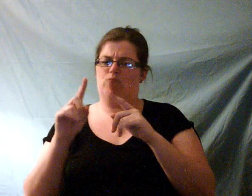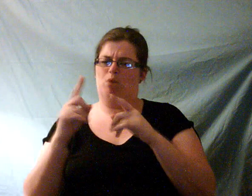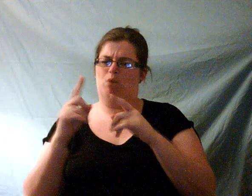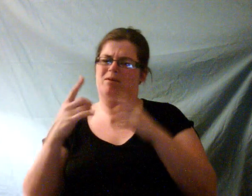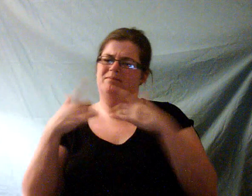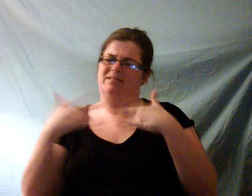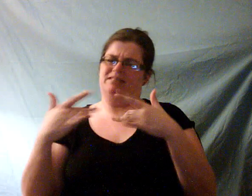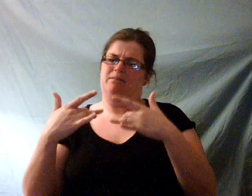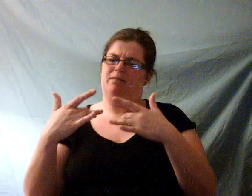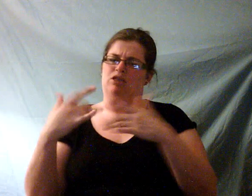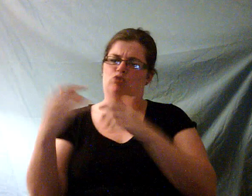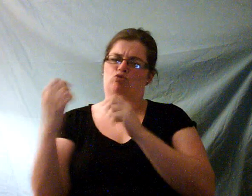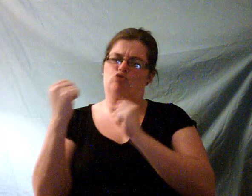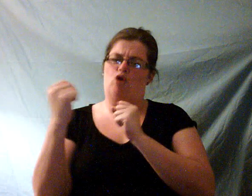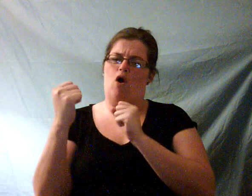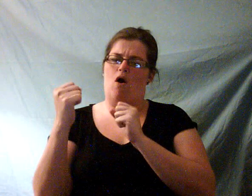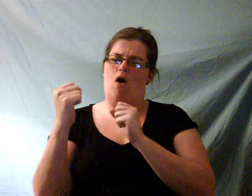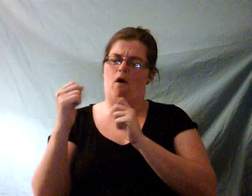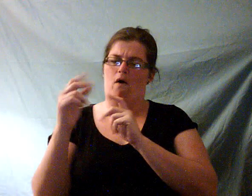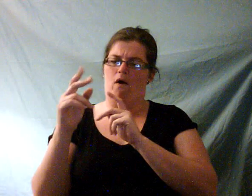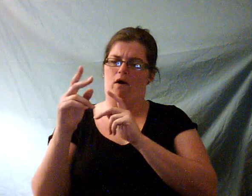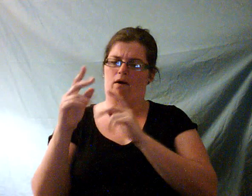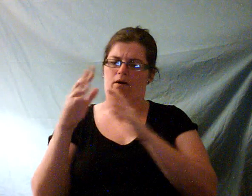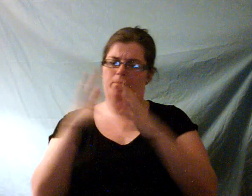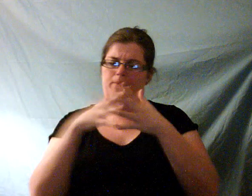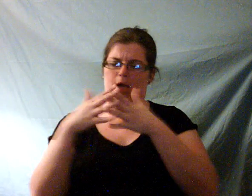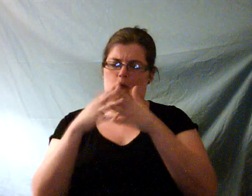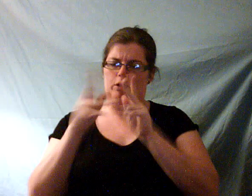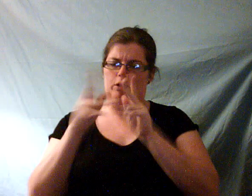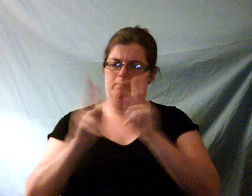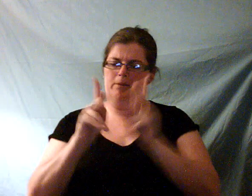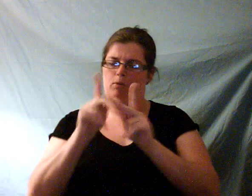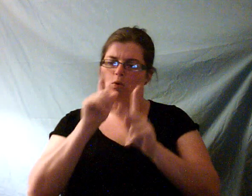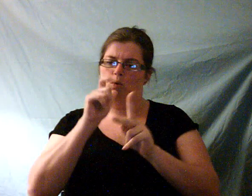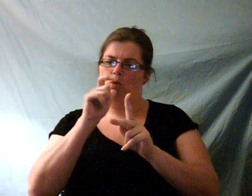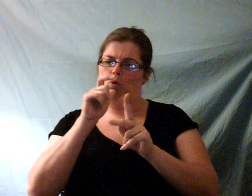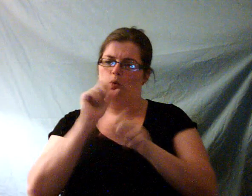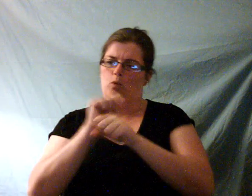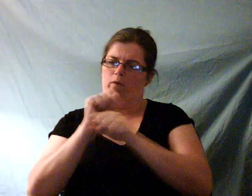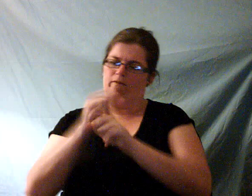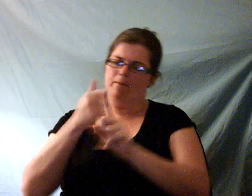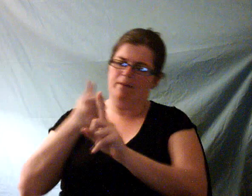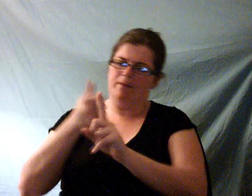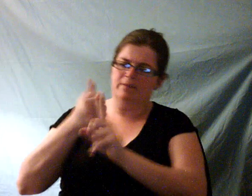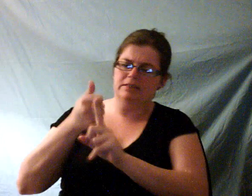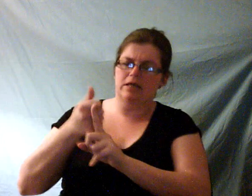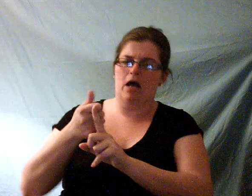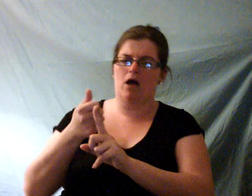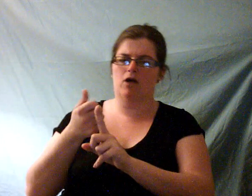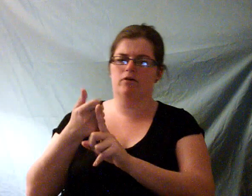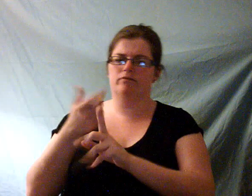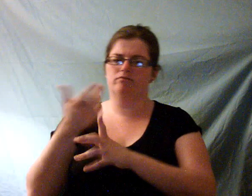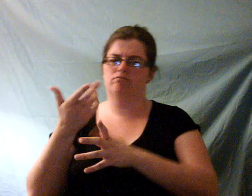and achieving their own wealth.